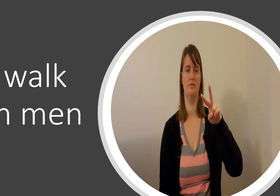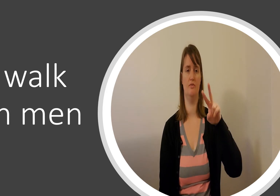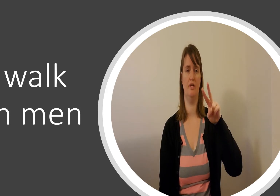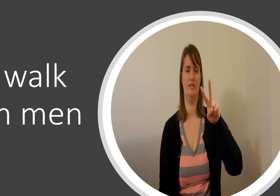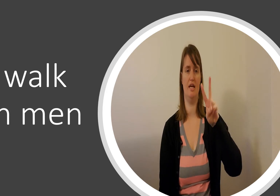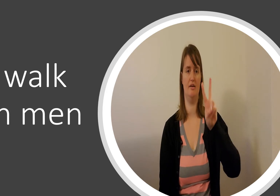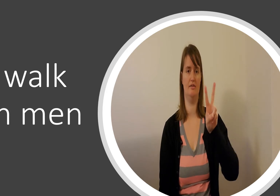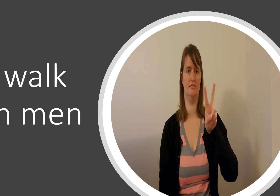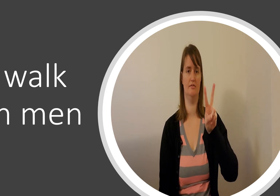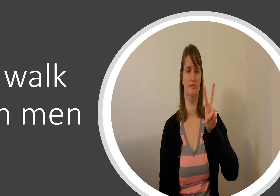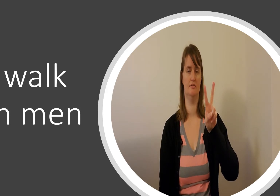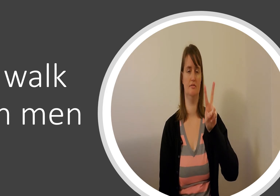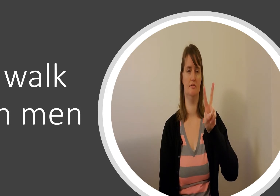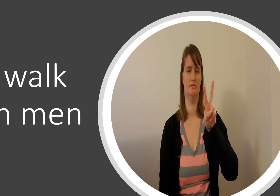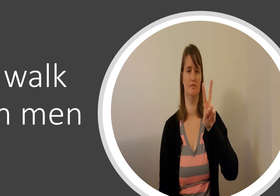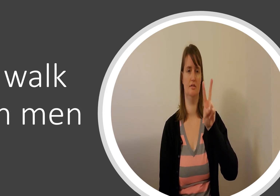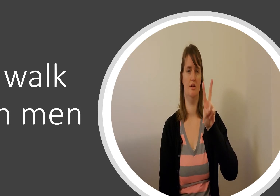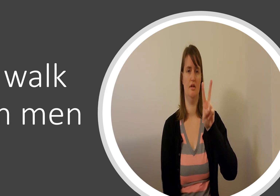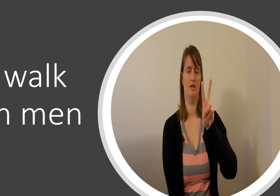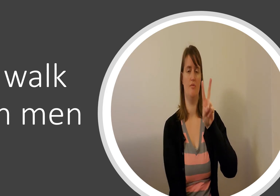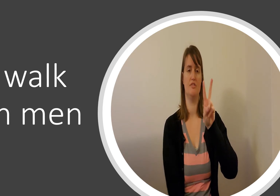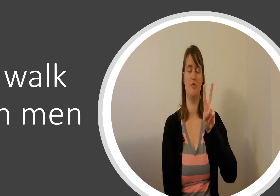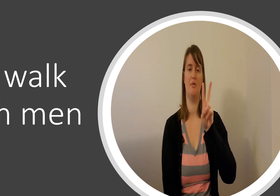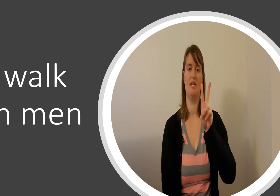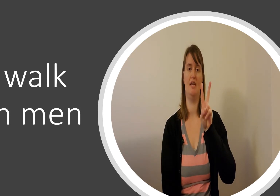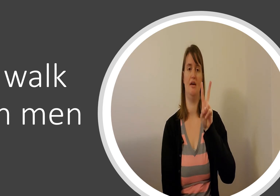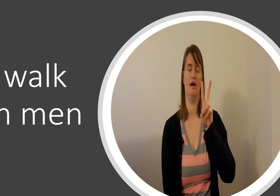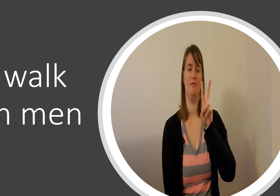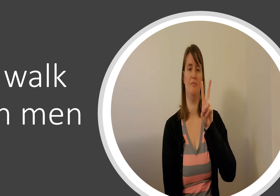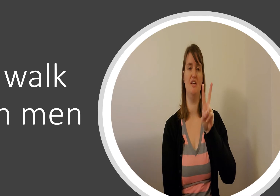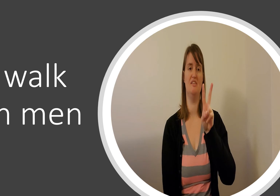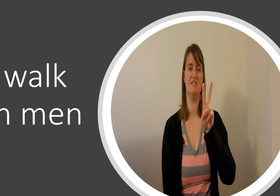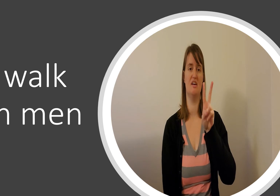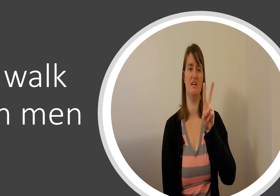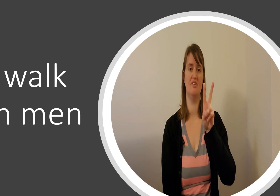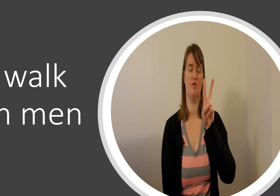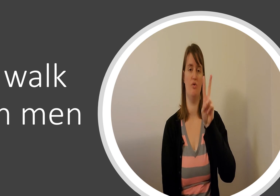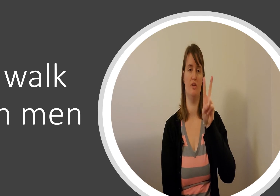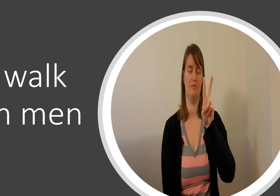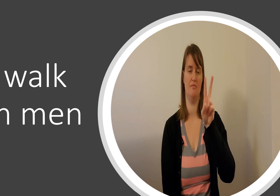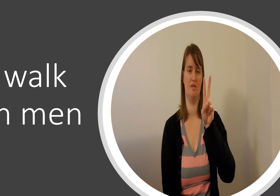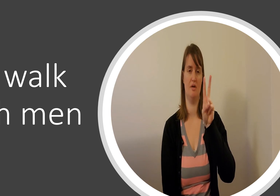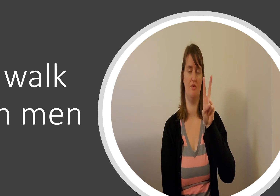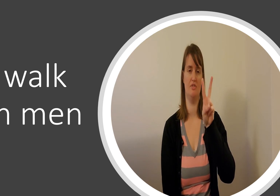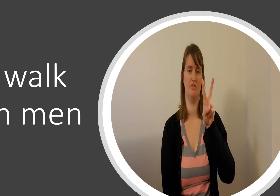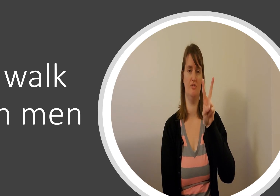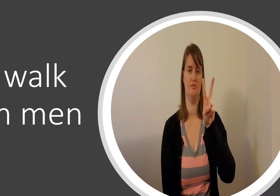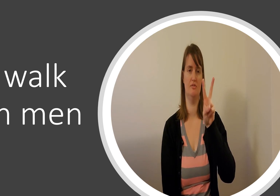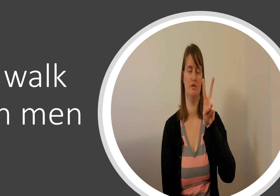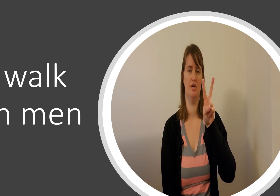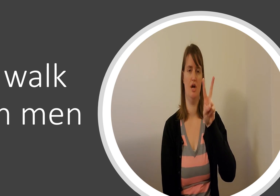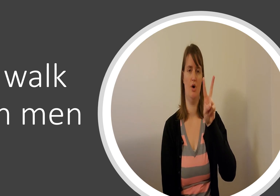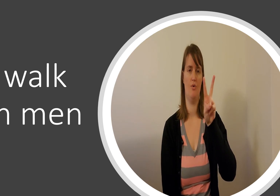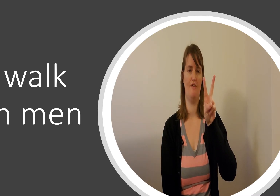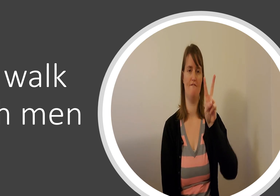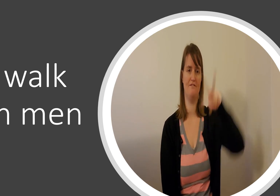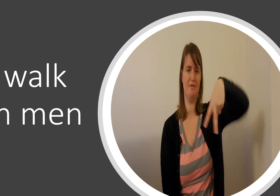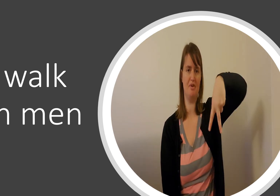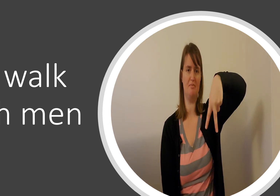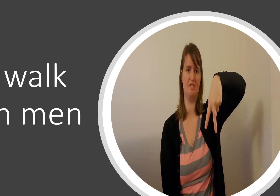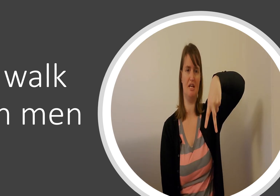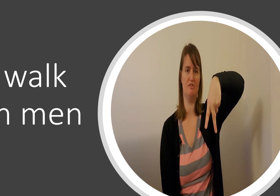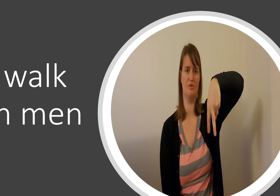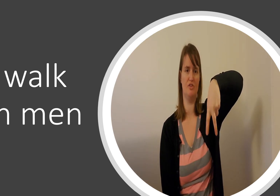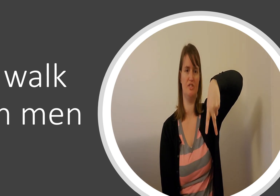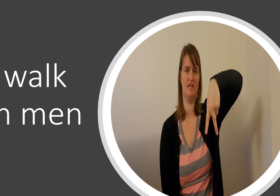walk, we take almost like we're making a peace sign or holding up the number 2, and we're going to flip